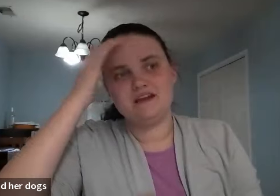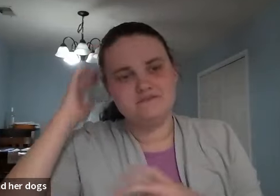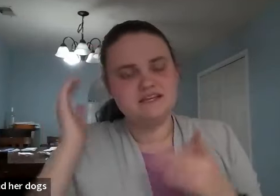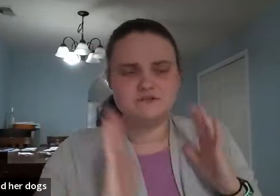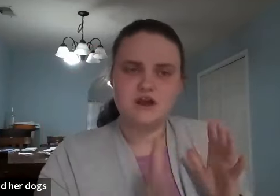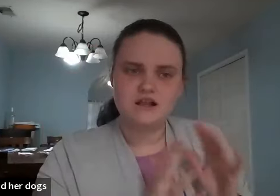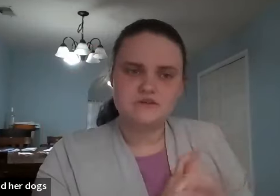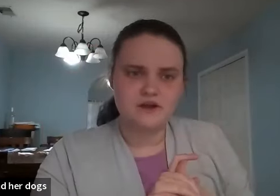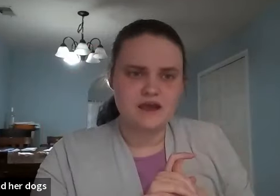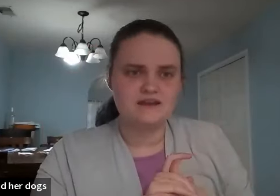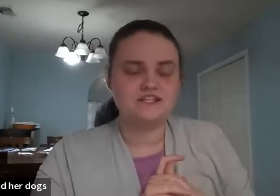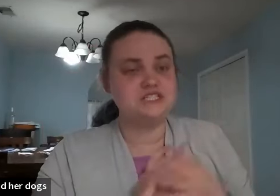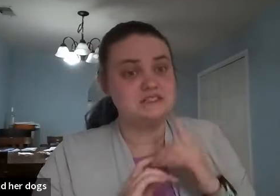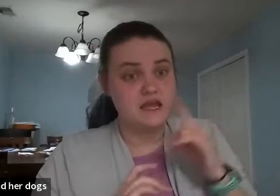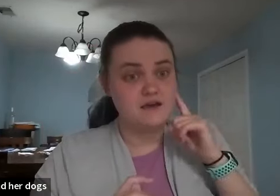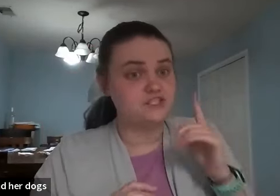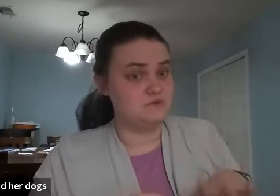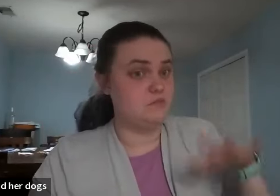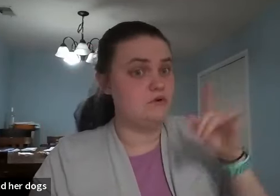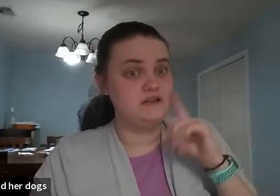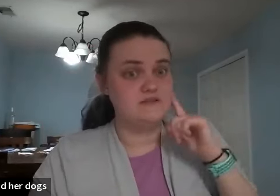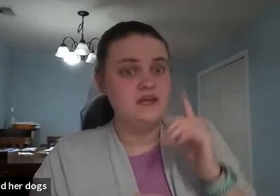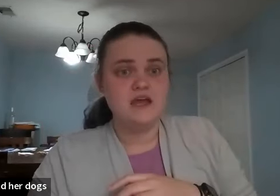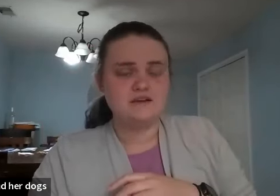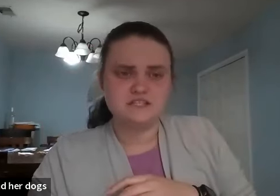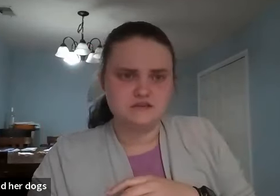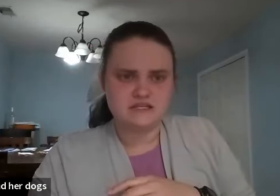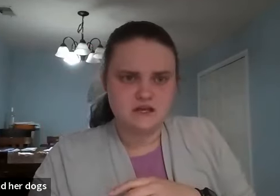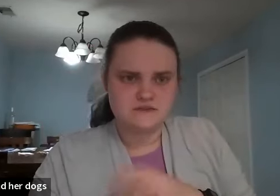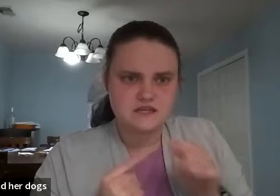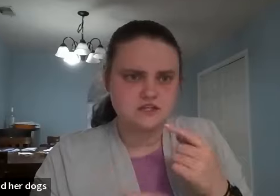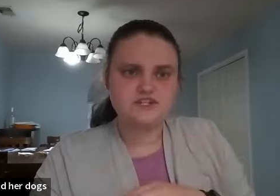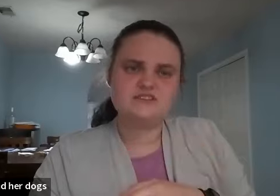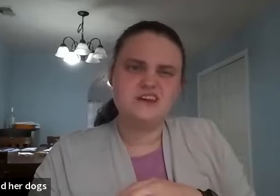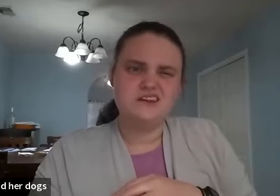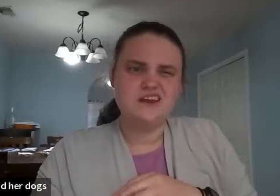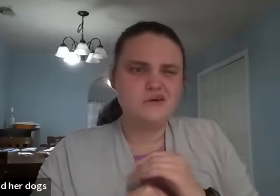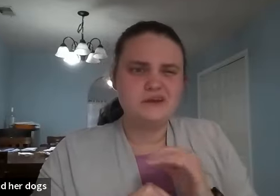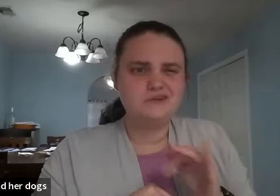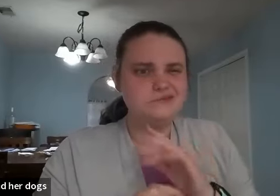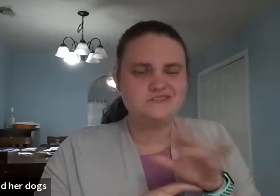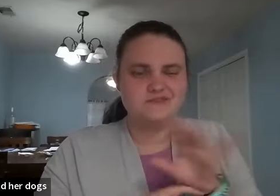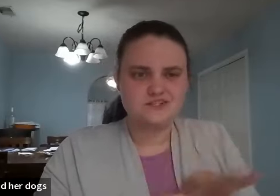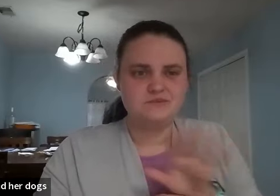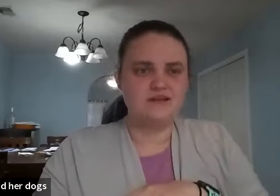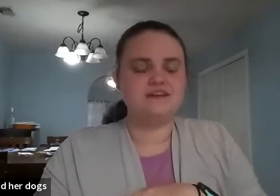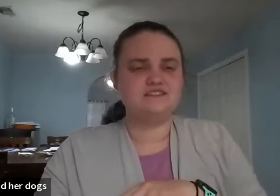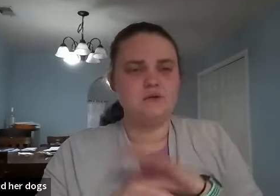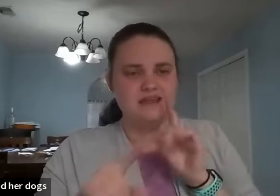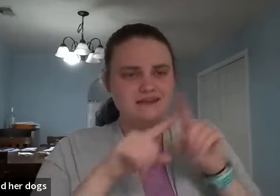of funny because I was talking with her about it because she's deaf and she's been born deaf. And I was like, that's not the sign you use. She goes, no, we don't, we just fingerspell it. So it kind